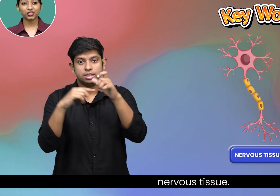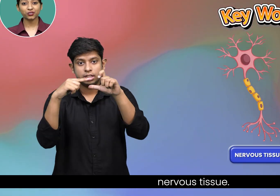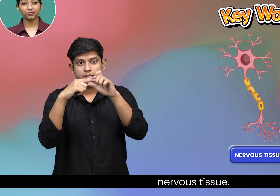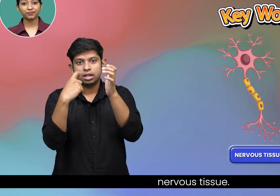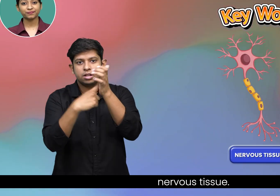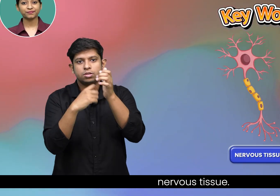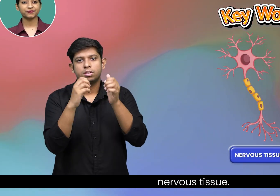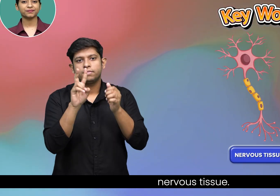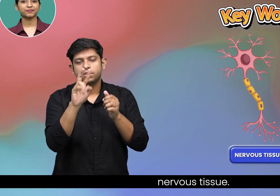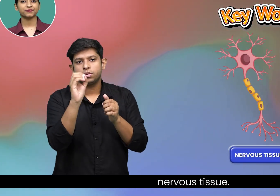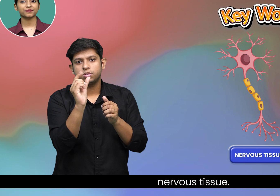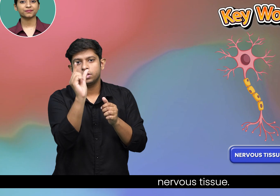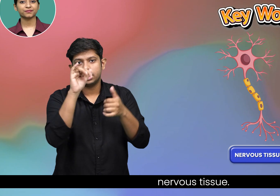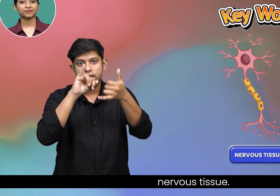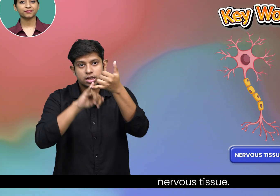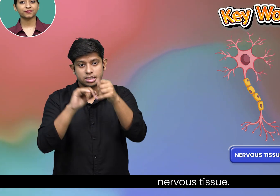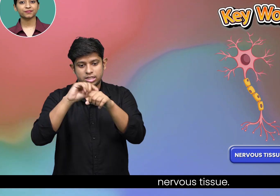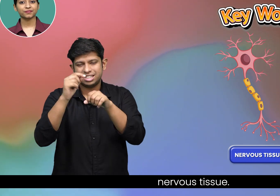Nervous tissue,